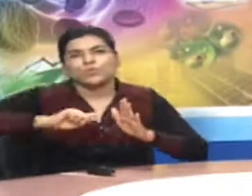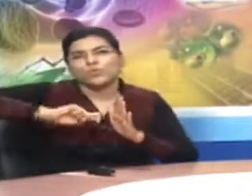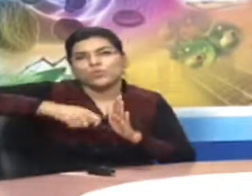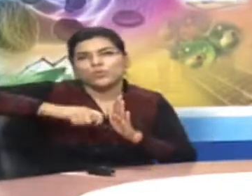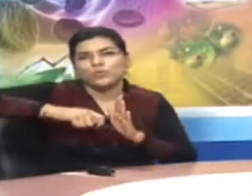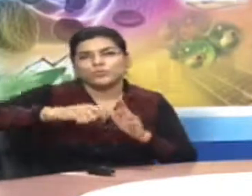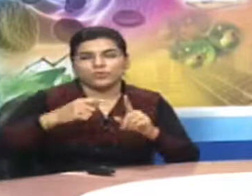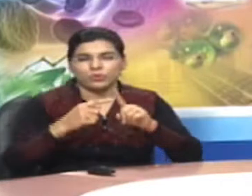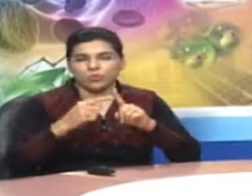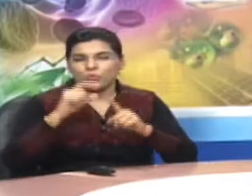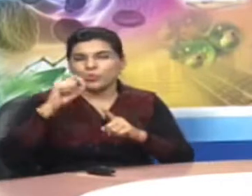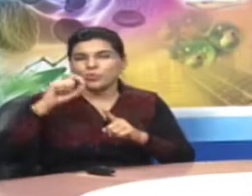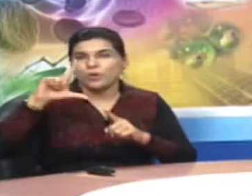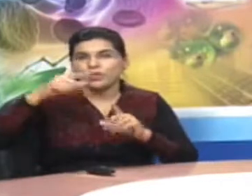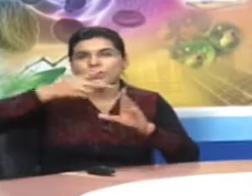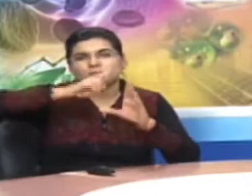other program.